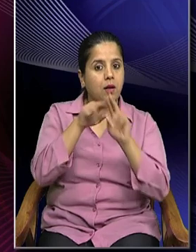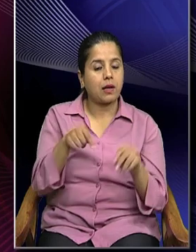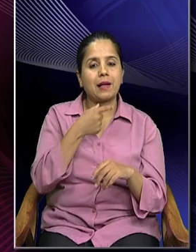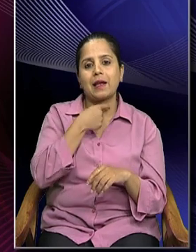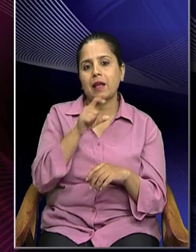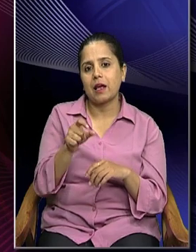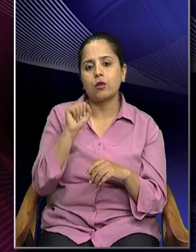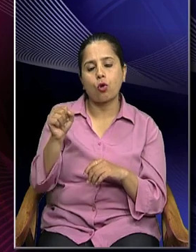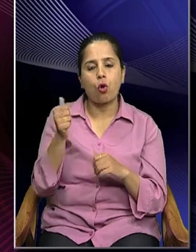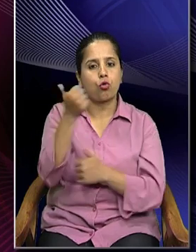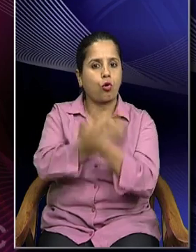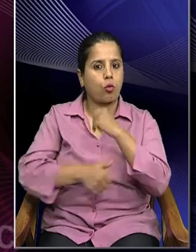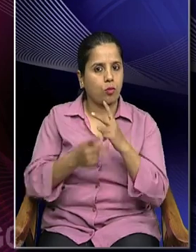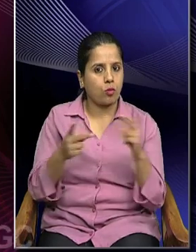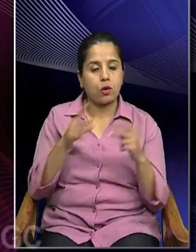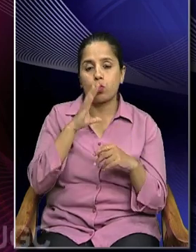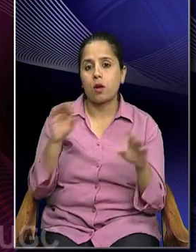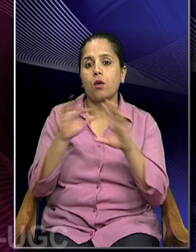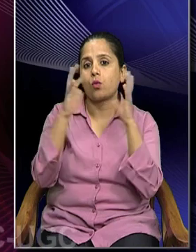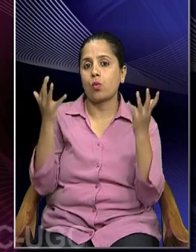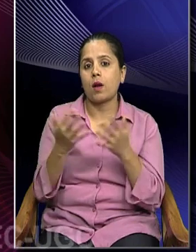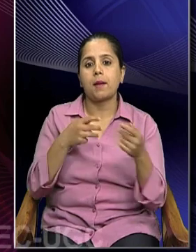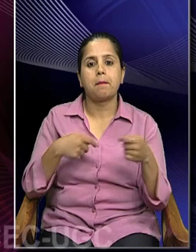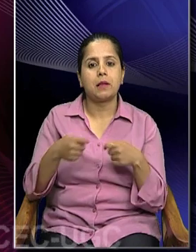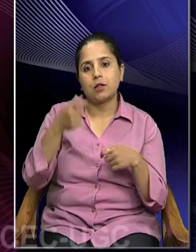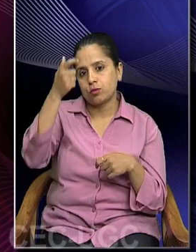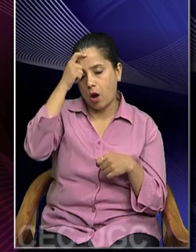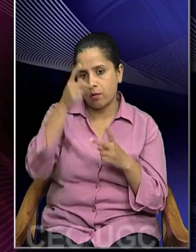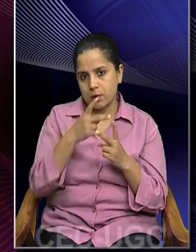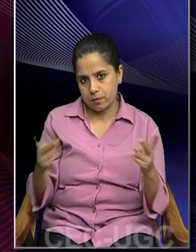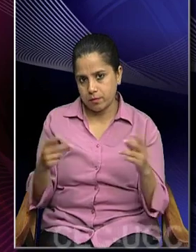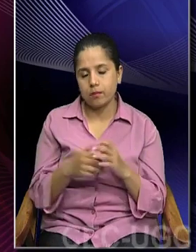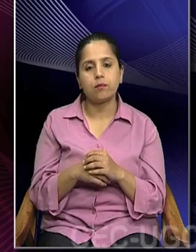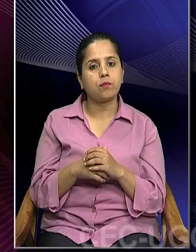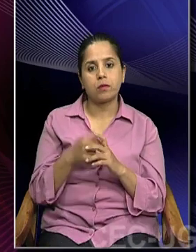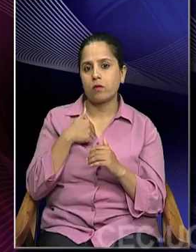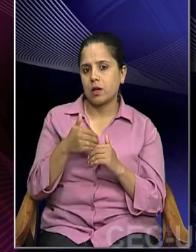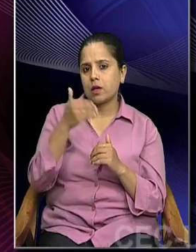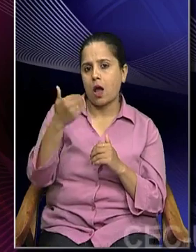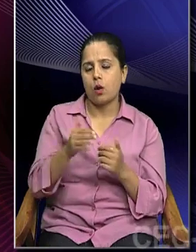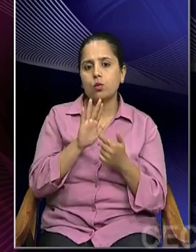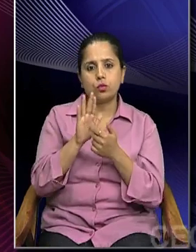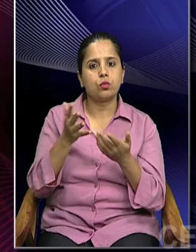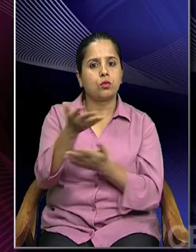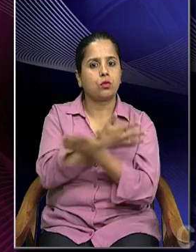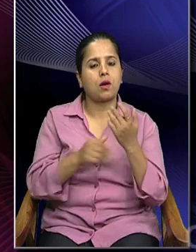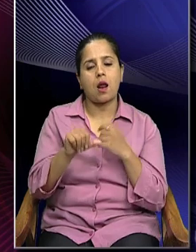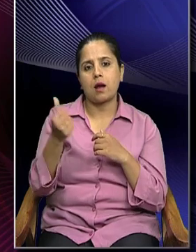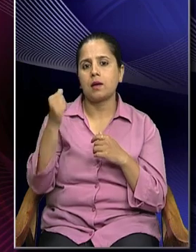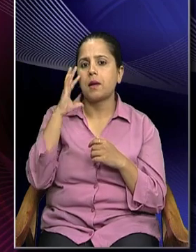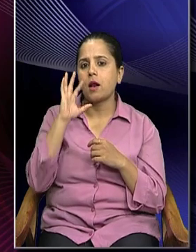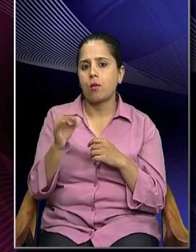case competition in the real world business problems. We will now discuss another